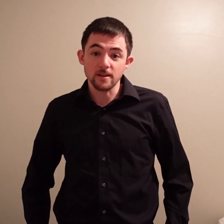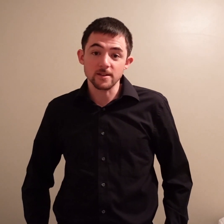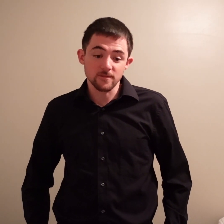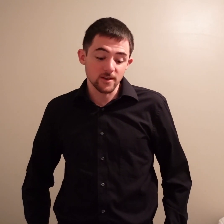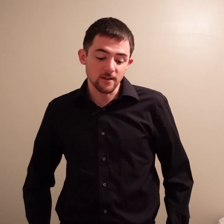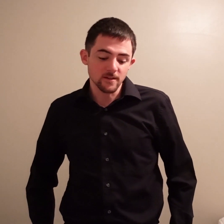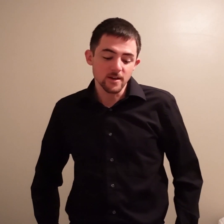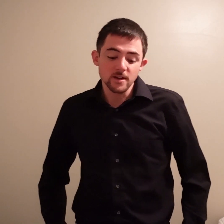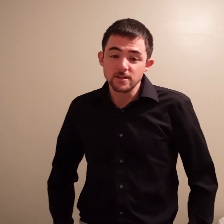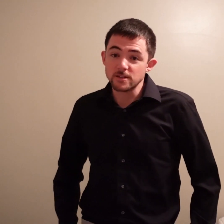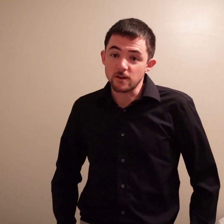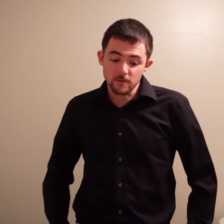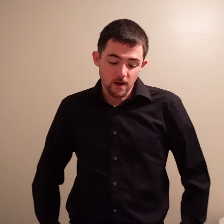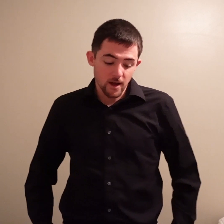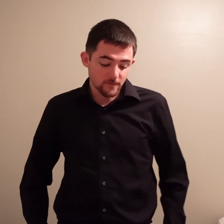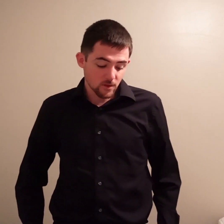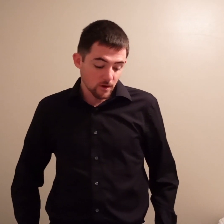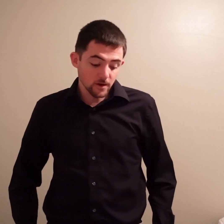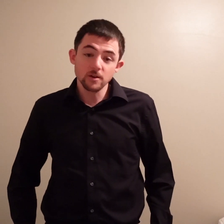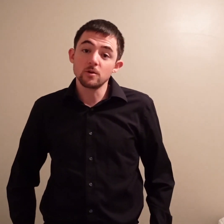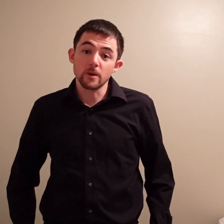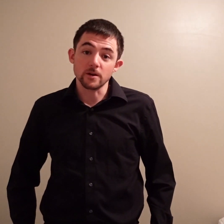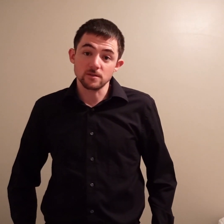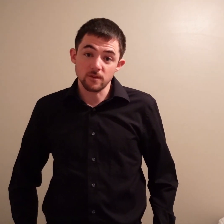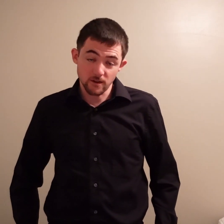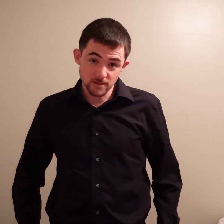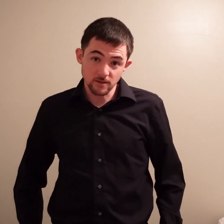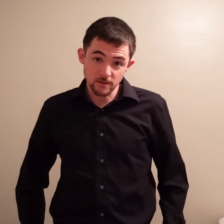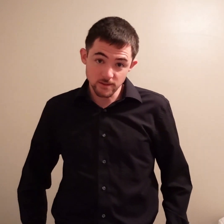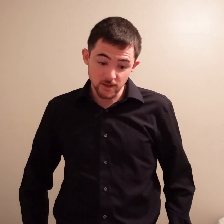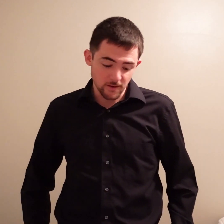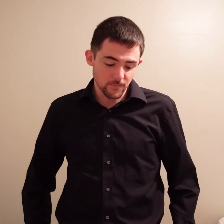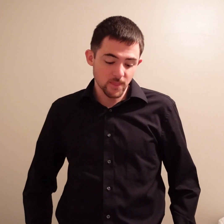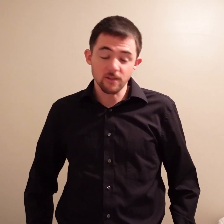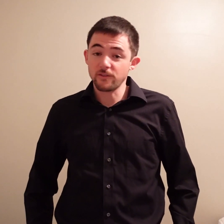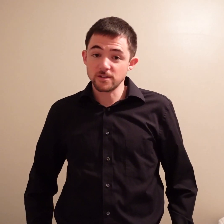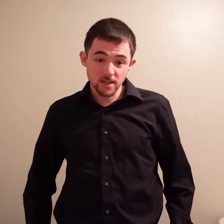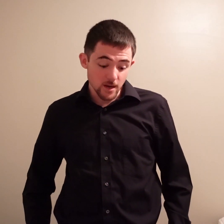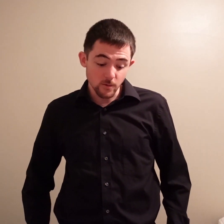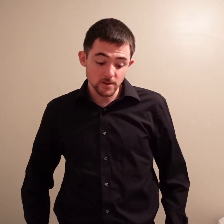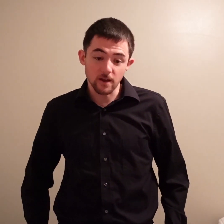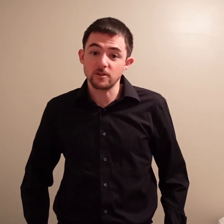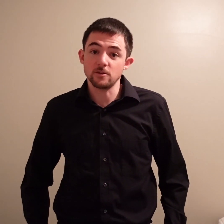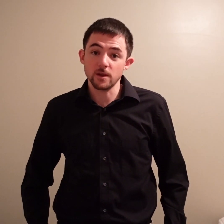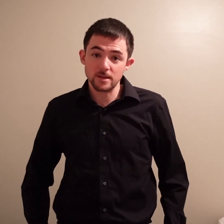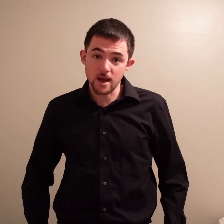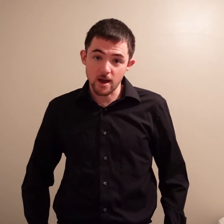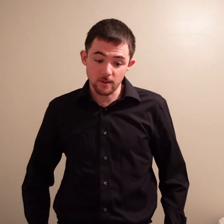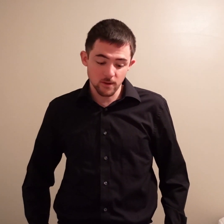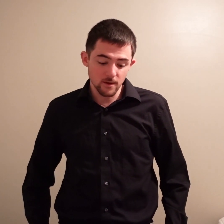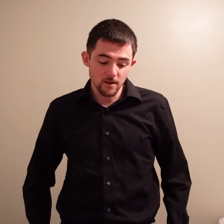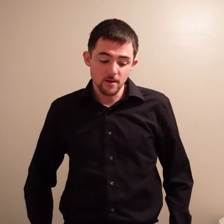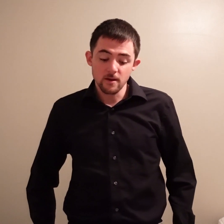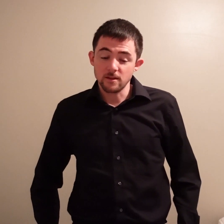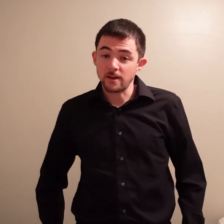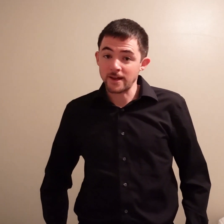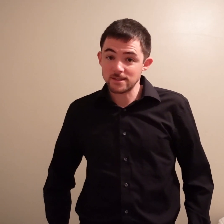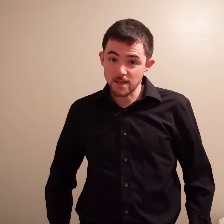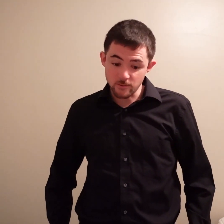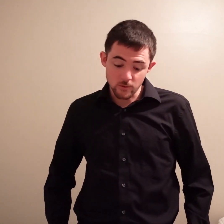this video. So I have 30 new words for us to learn today. The first 10 words have to do with time. The next 10